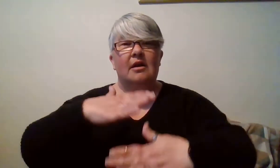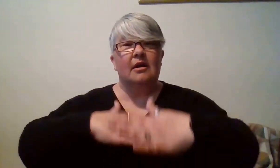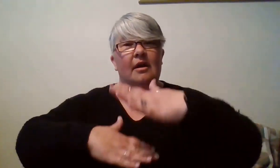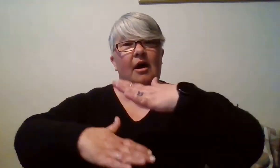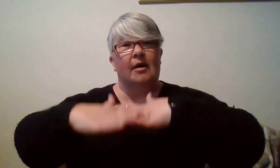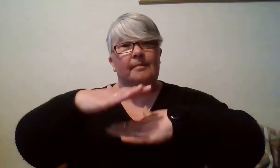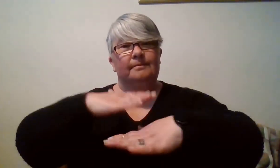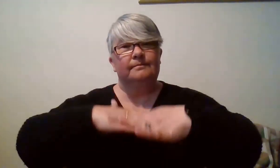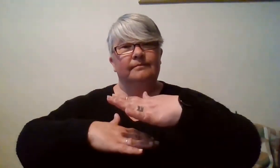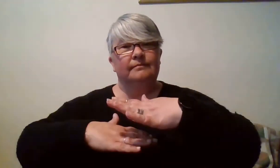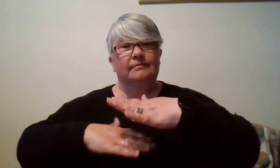Calm.